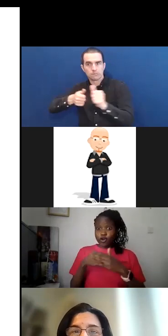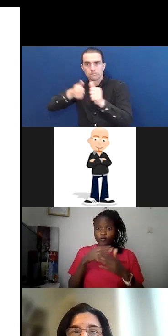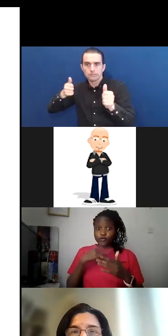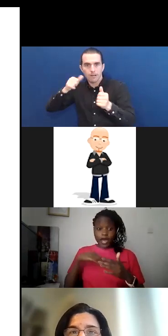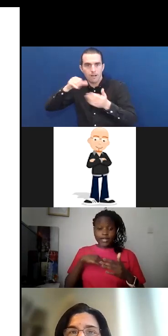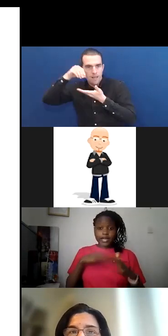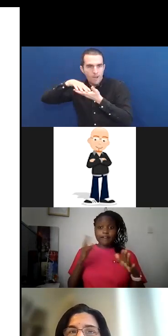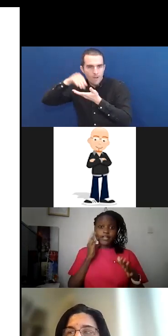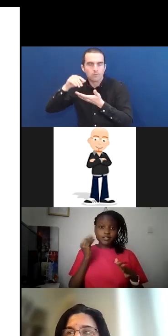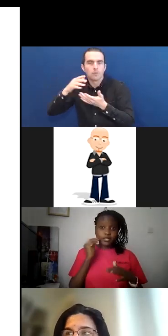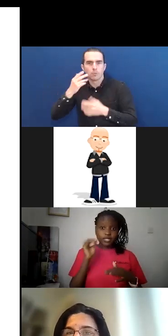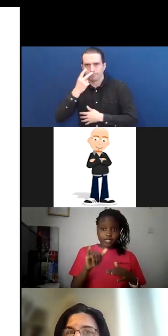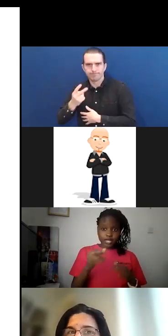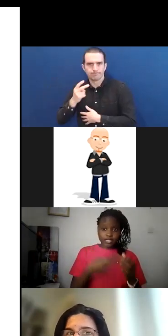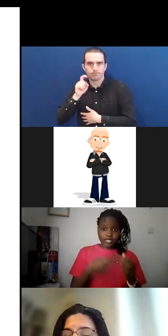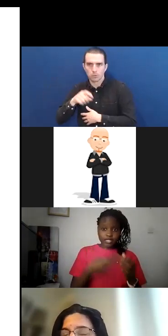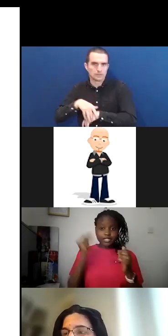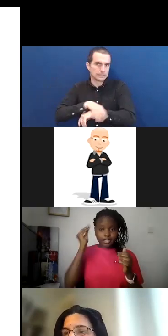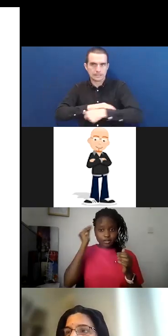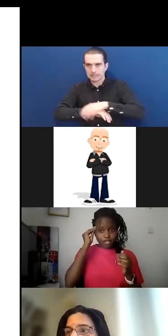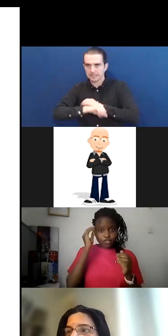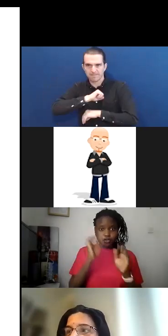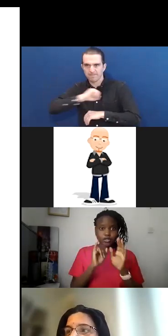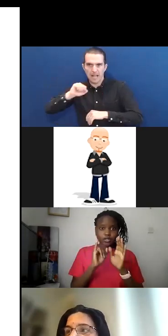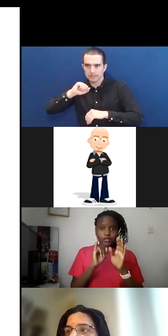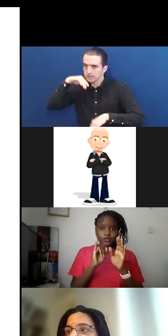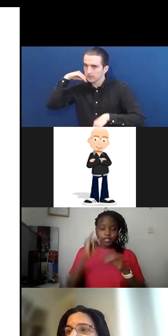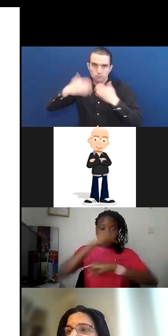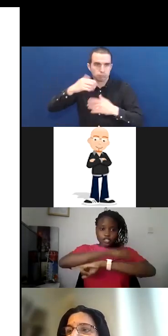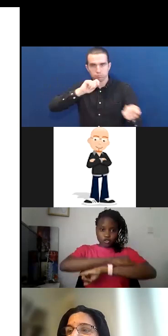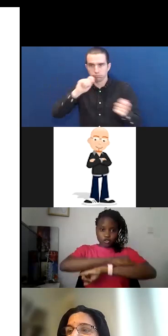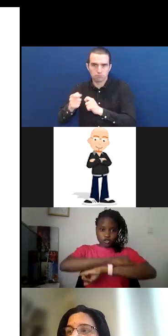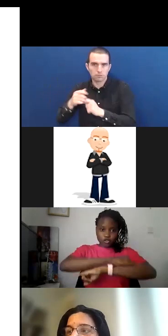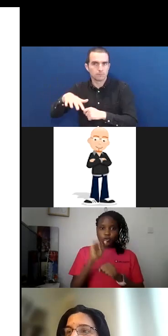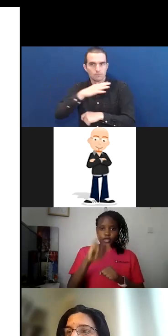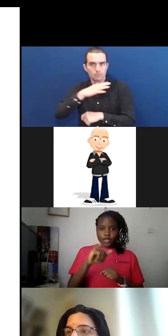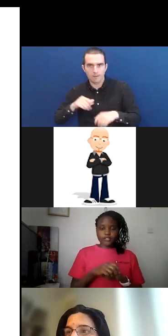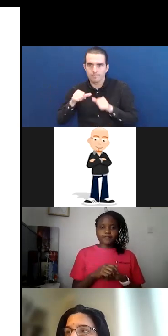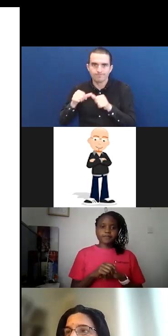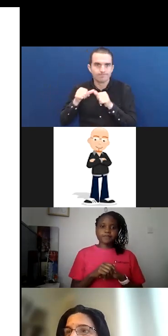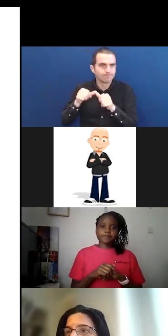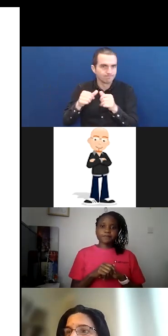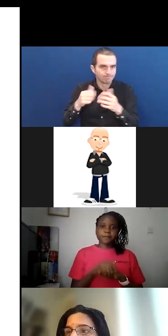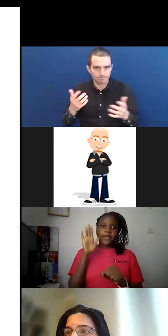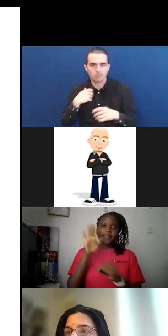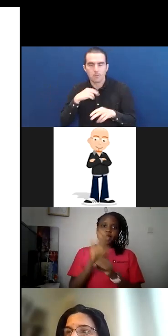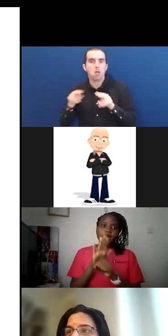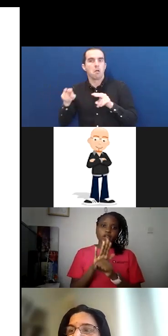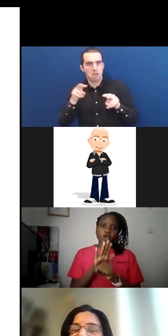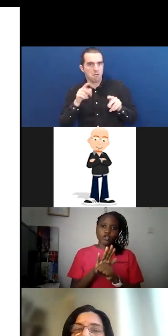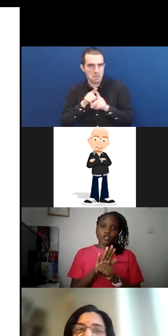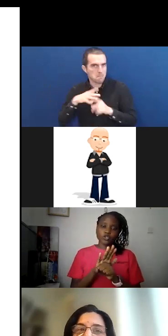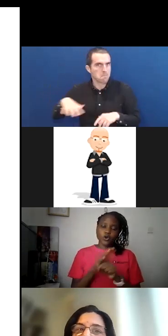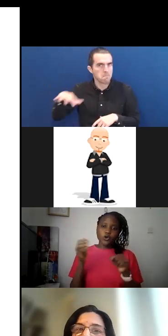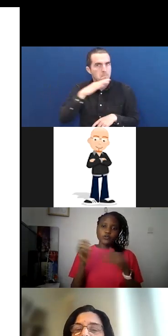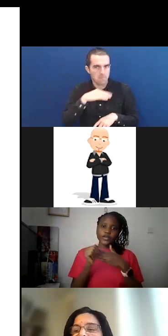in the educational institutions going through this. There are a number of guidelines in this